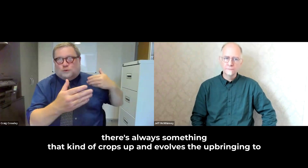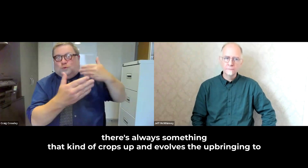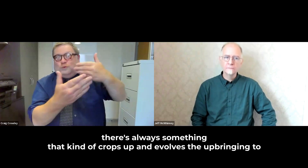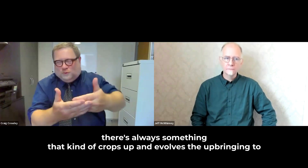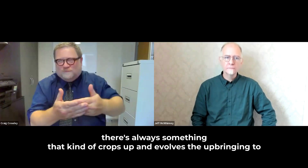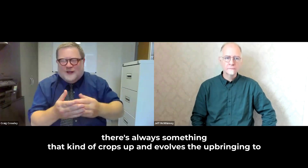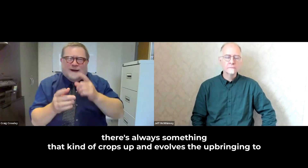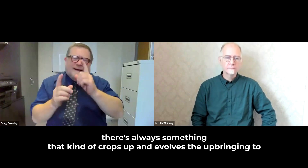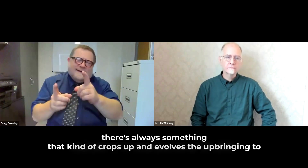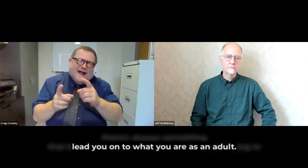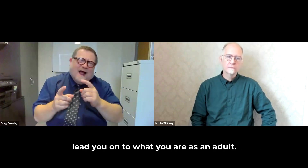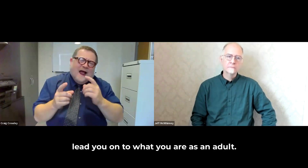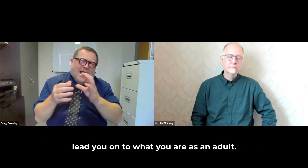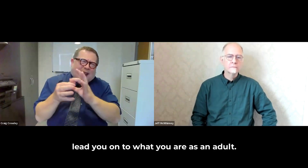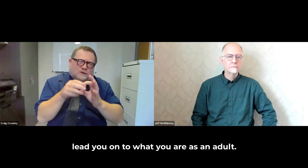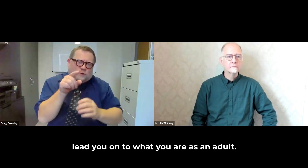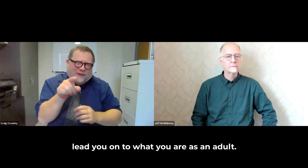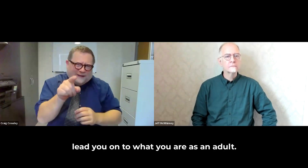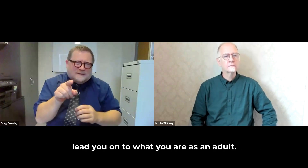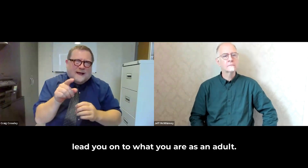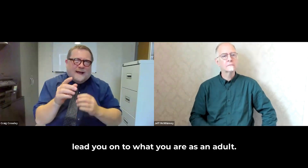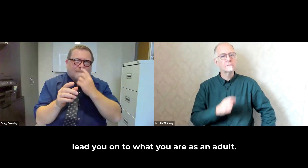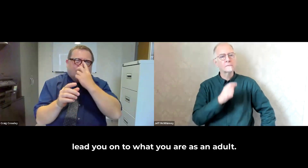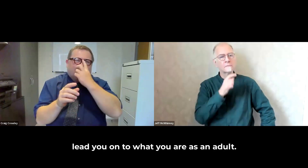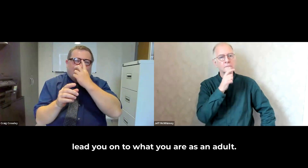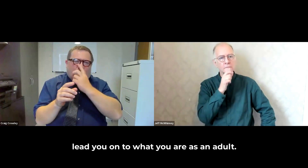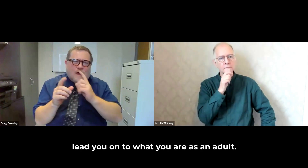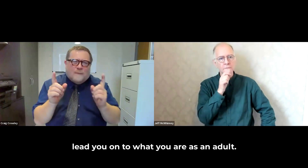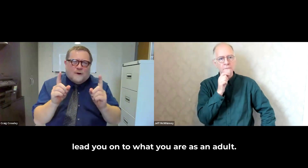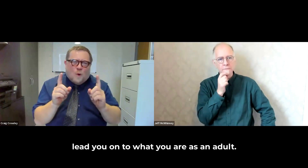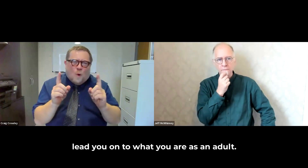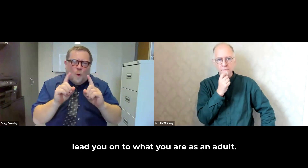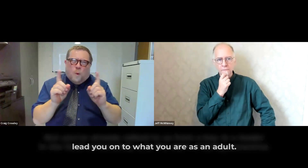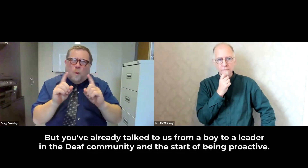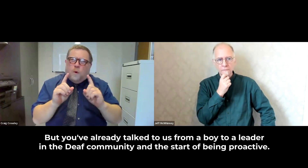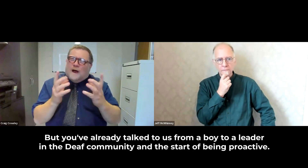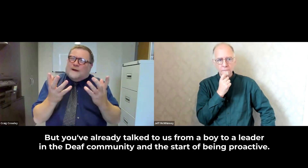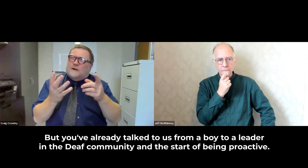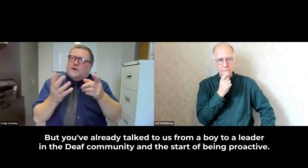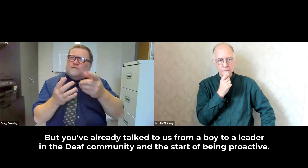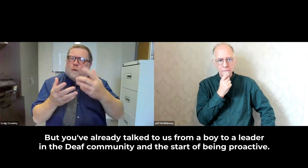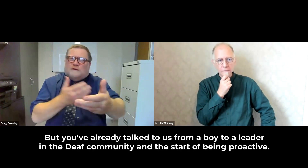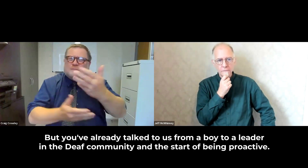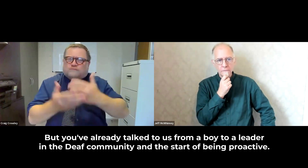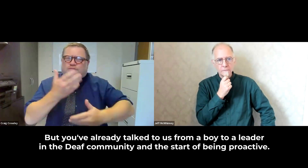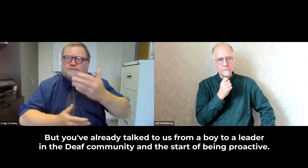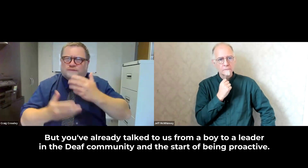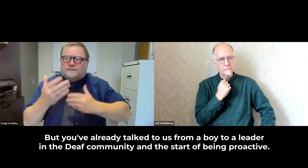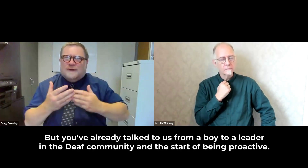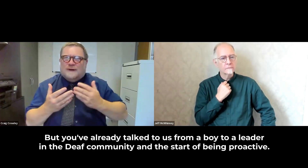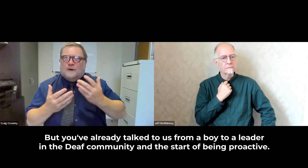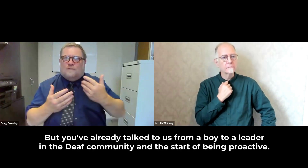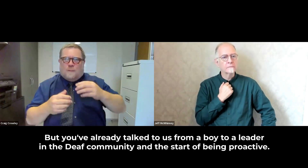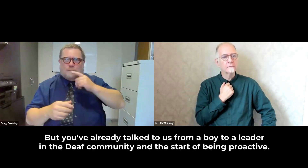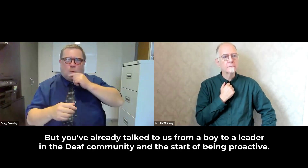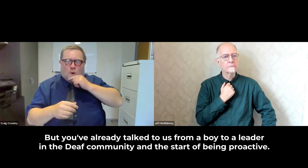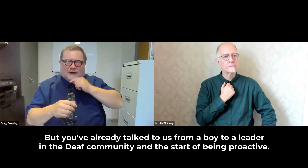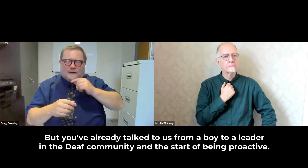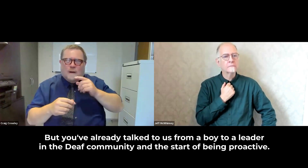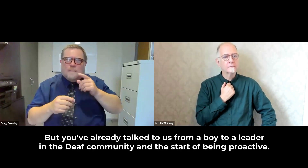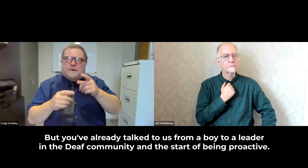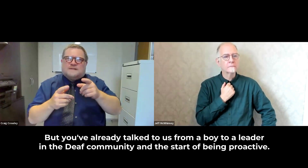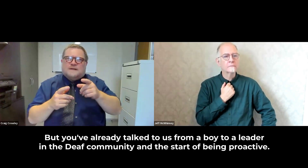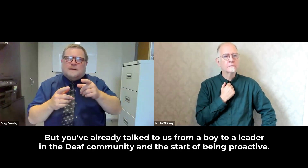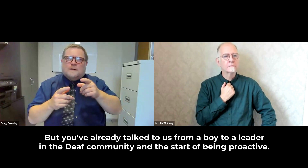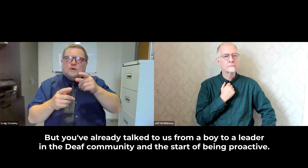the upbringing to lead you on to what you are as an adult. But I mean, you've already talked to